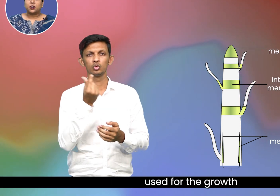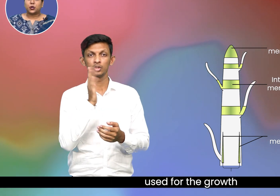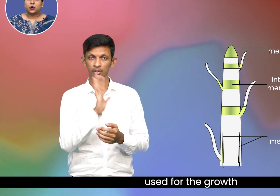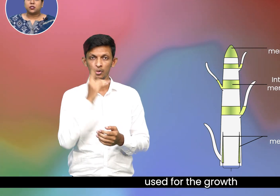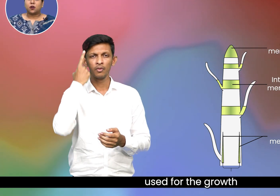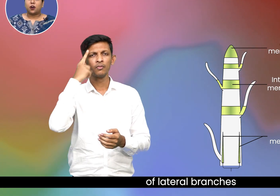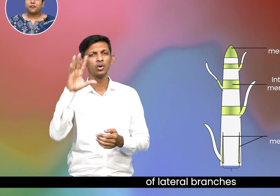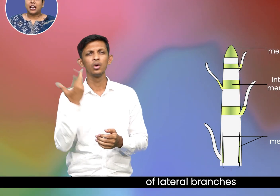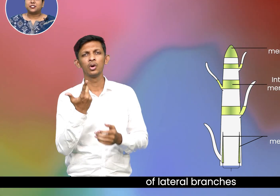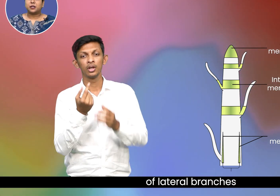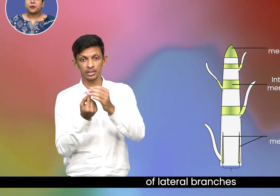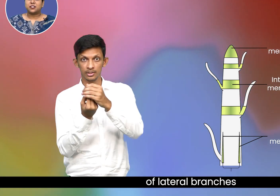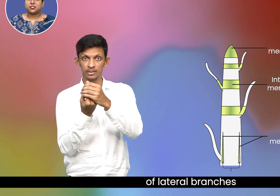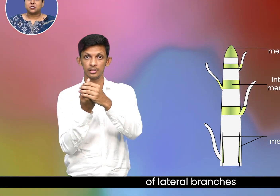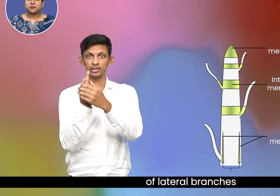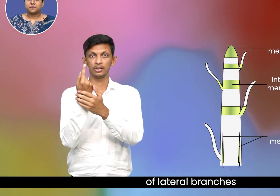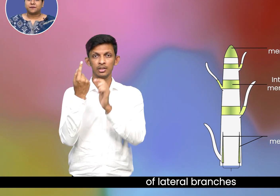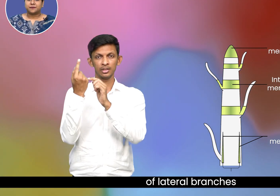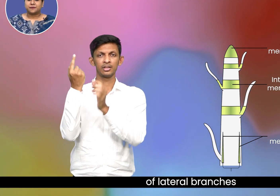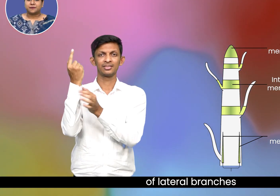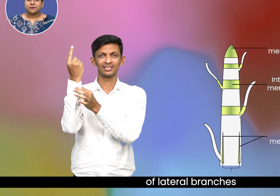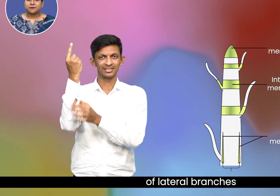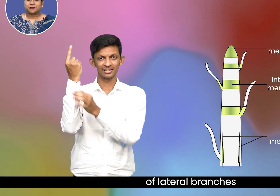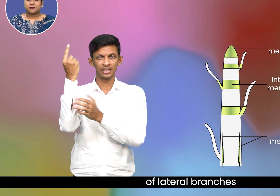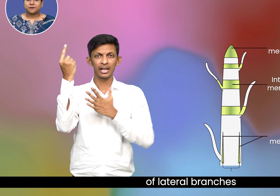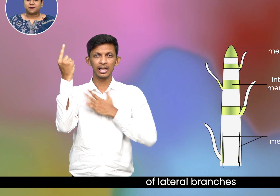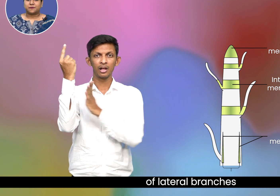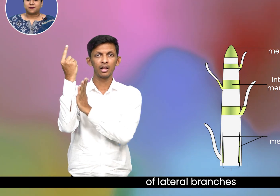Used for growth of lateral branches.